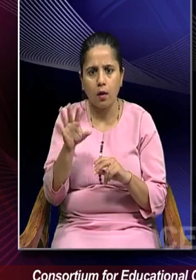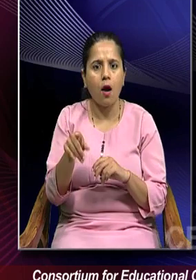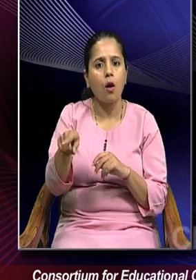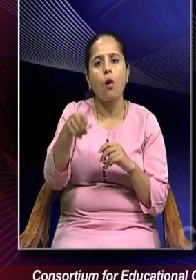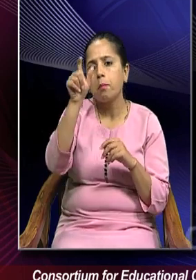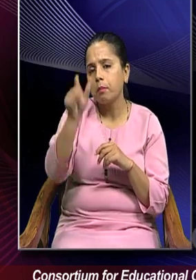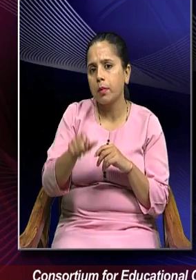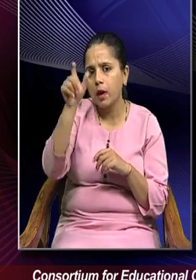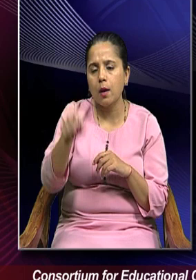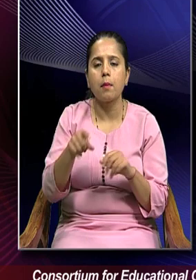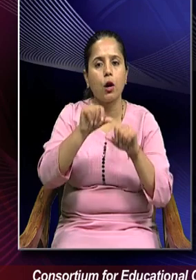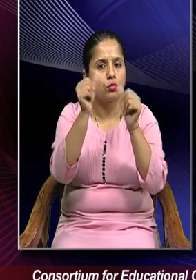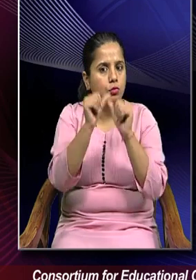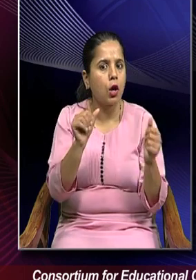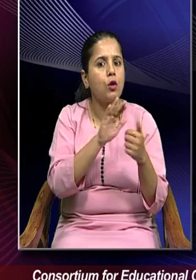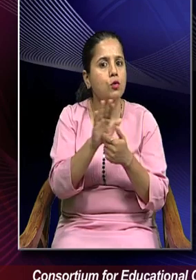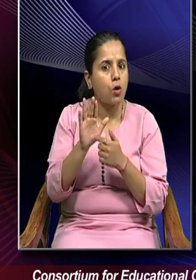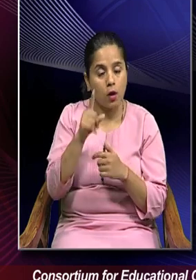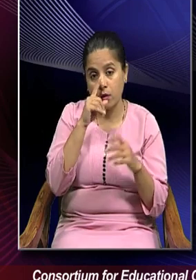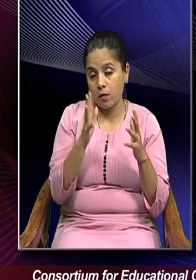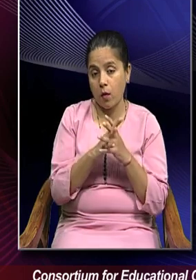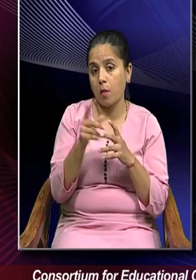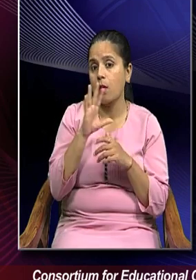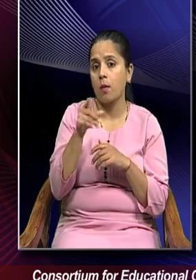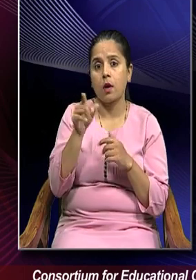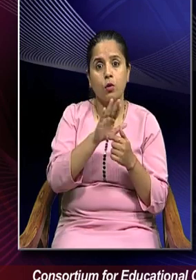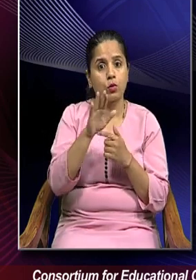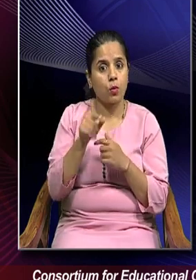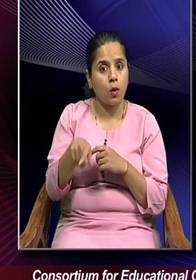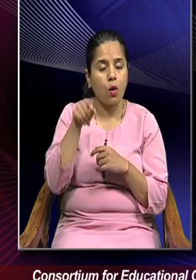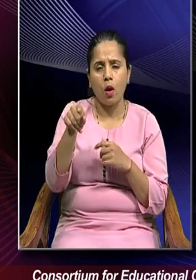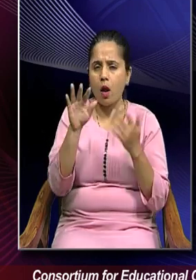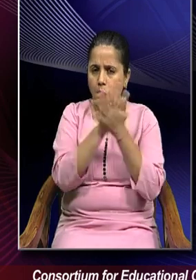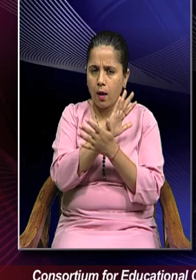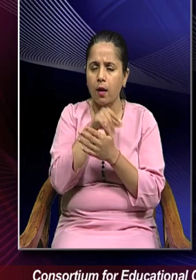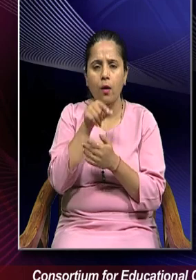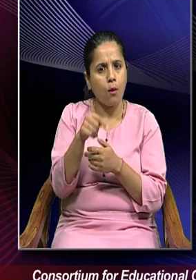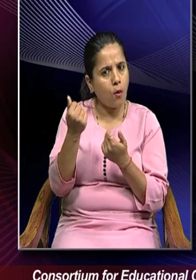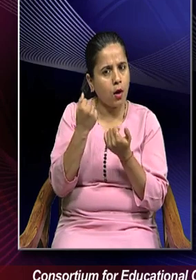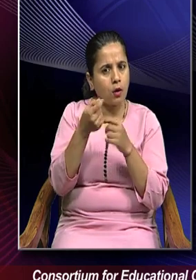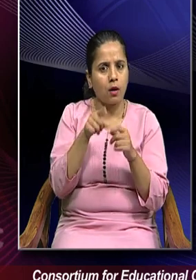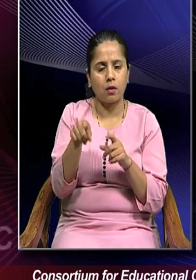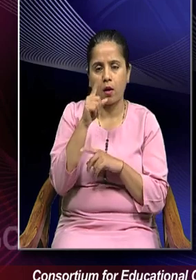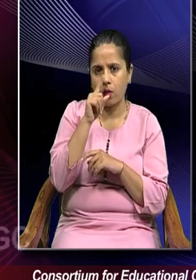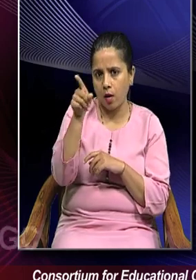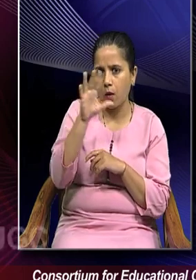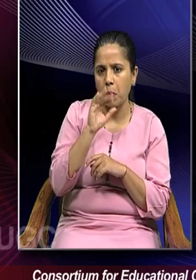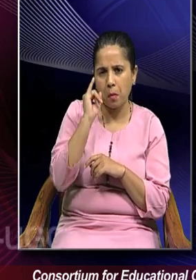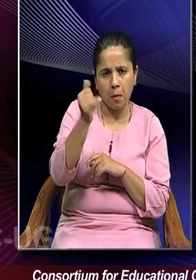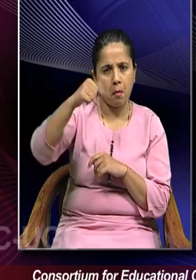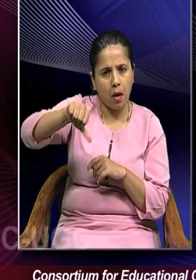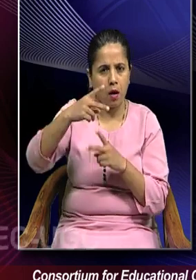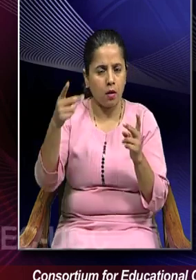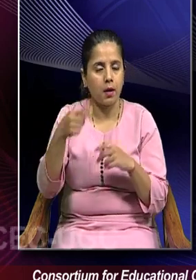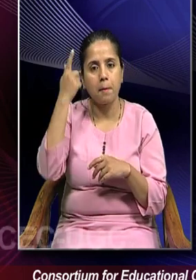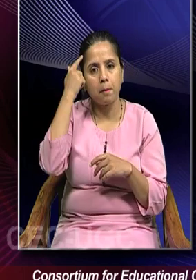characters, they were being shown, and women, they were not being shown in shades of grey, but rather they were being shown the shades of black